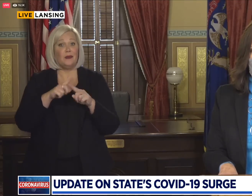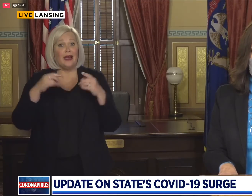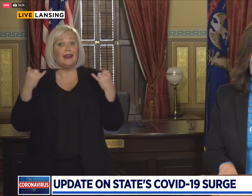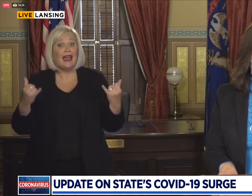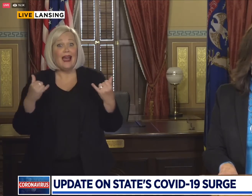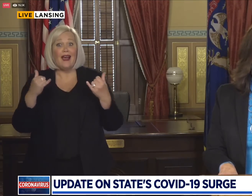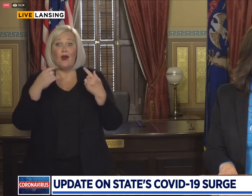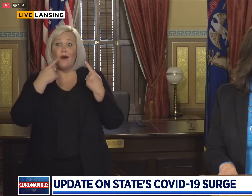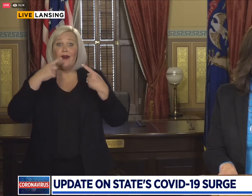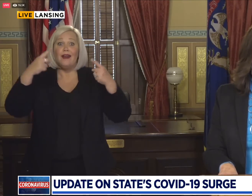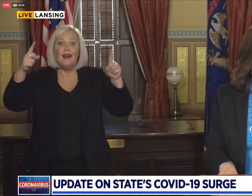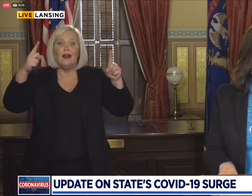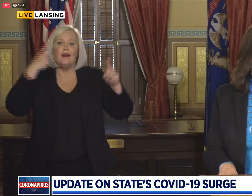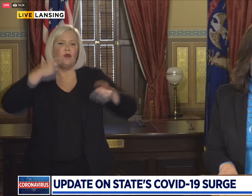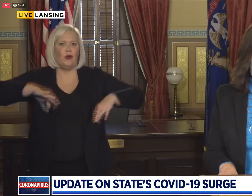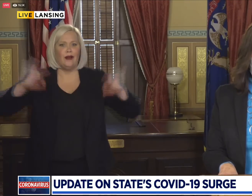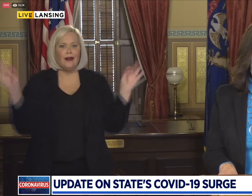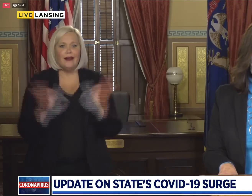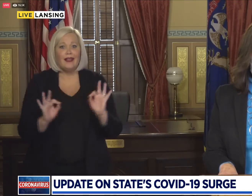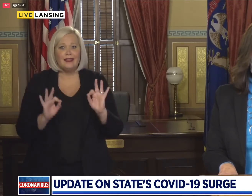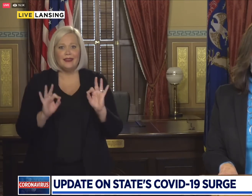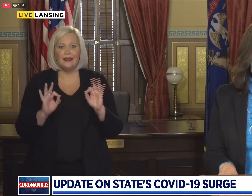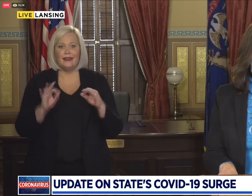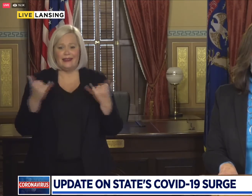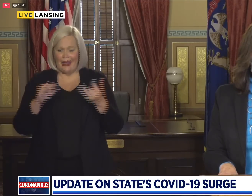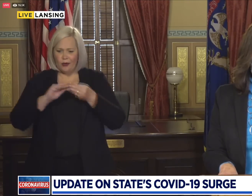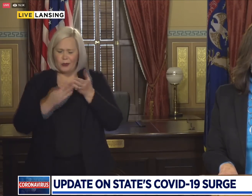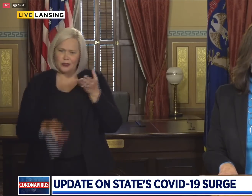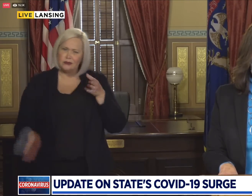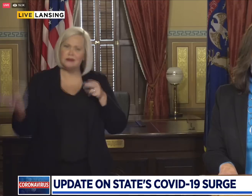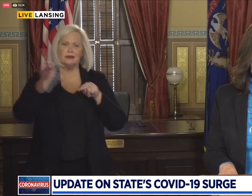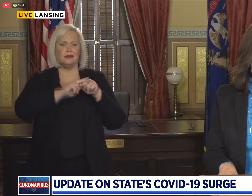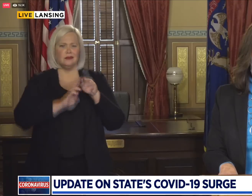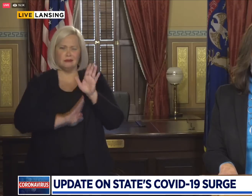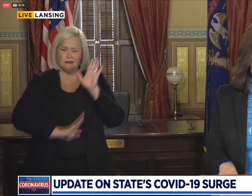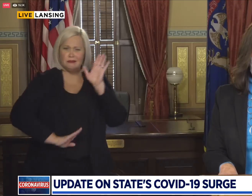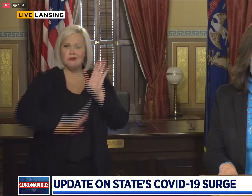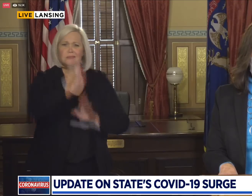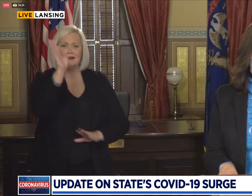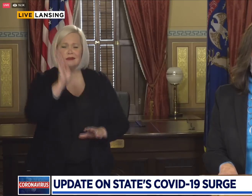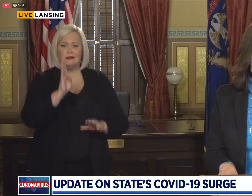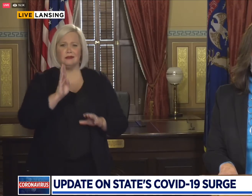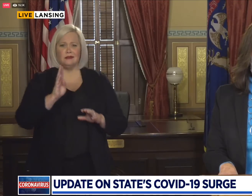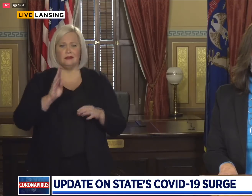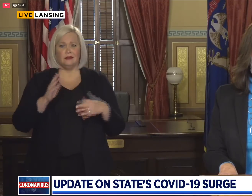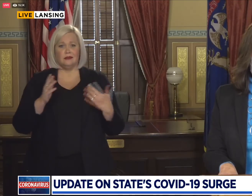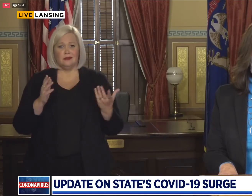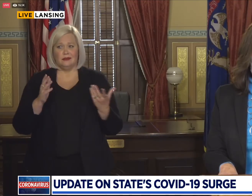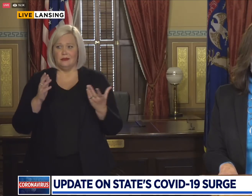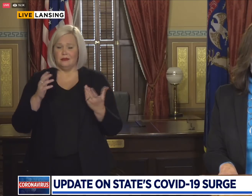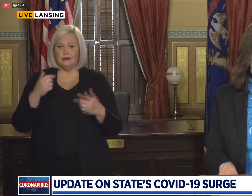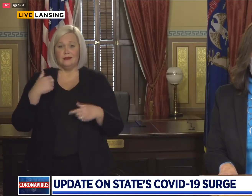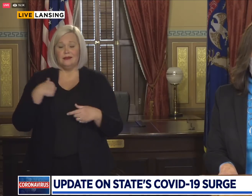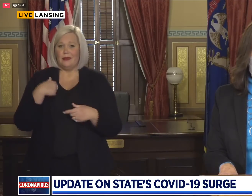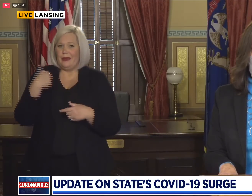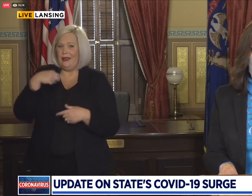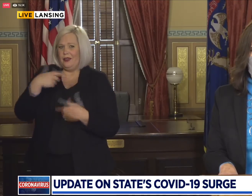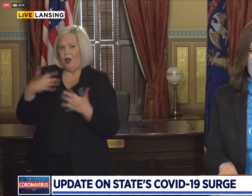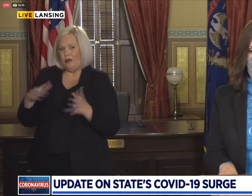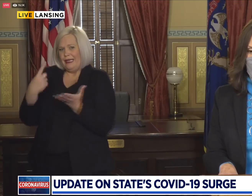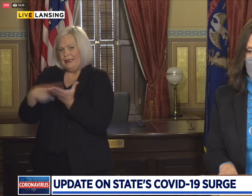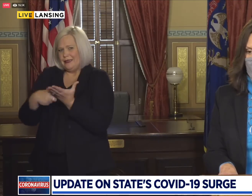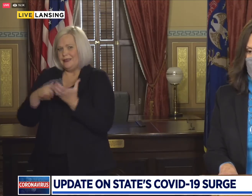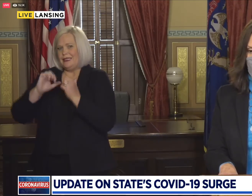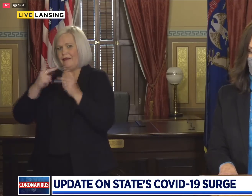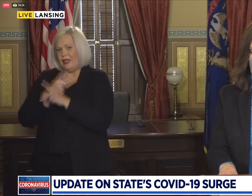numbers, and we are watching the numbers very carefully and have ongoing discussions about next actions we might take to keep people